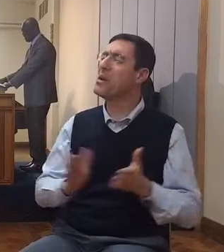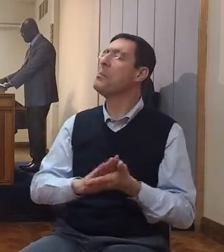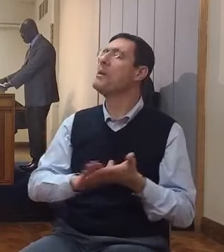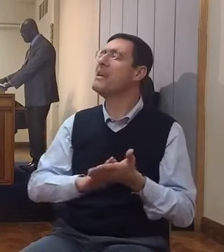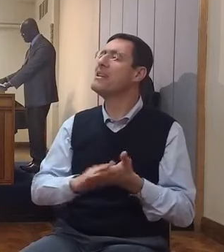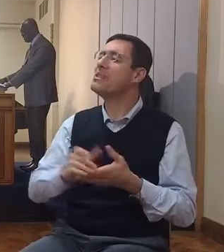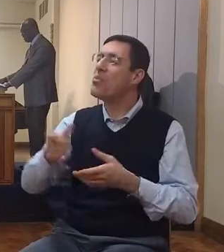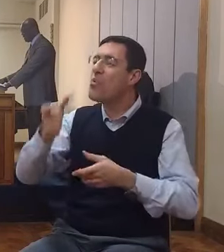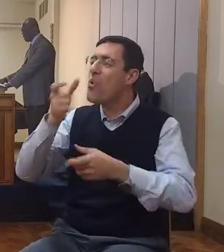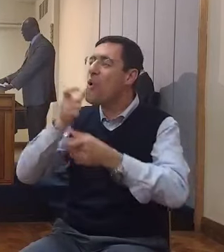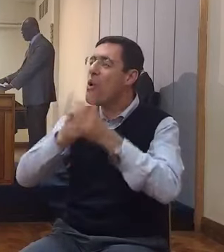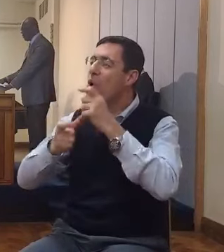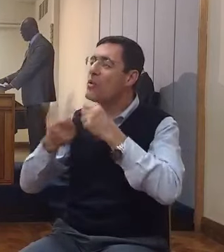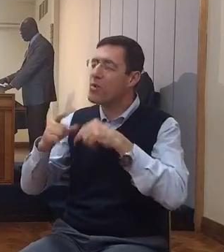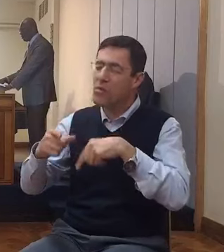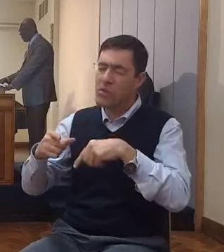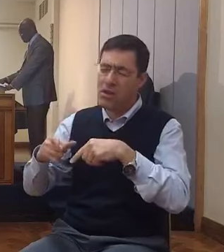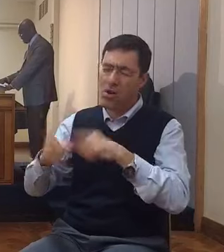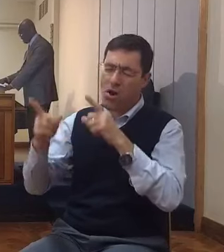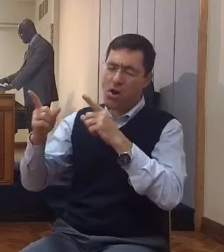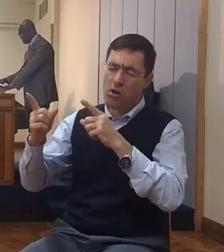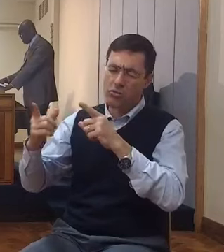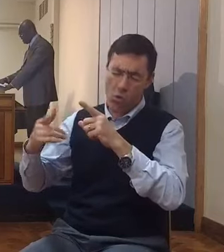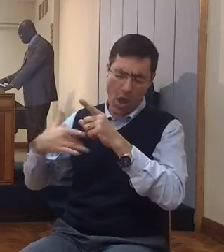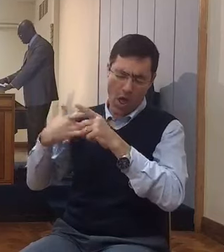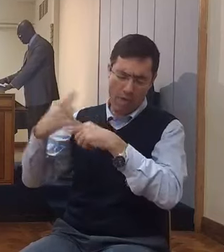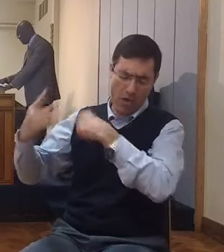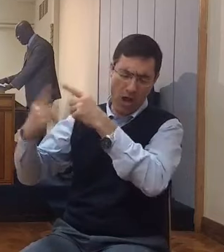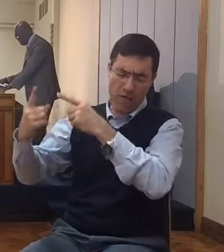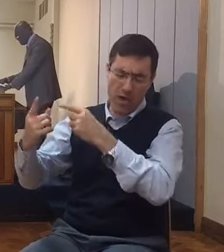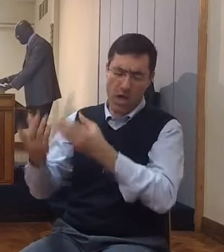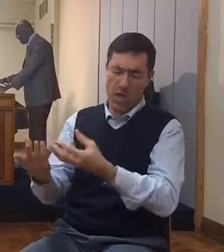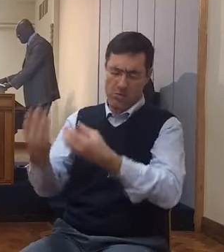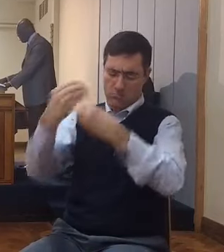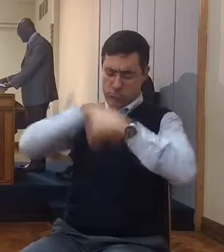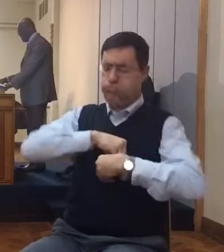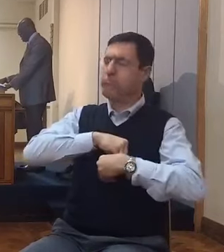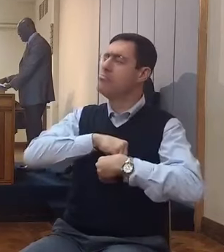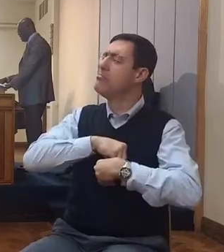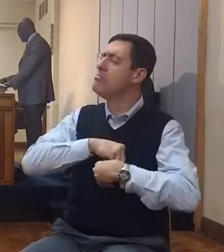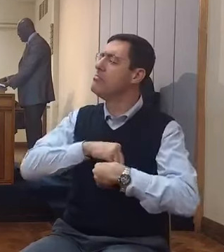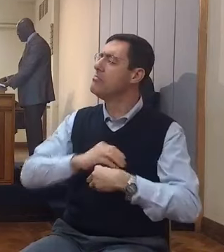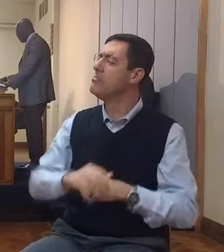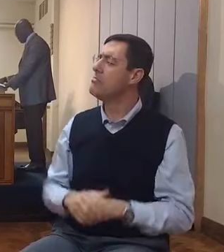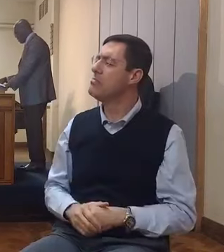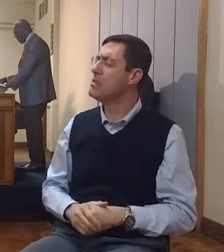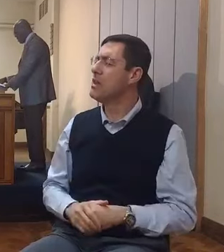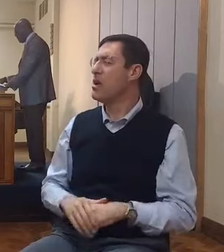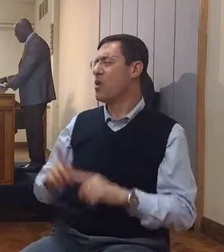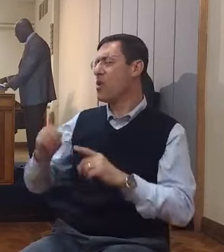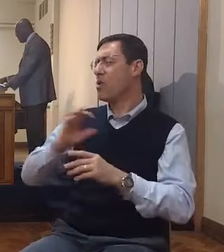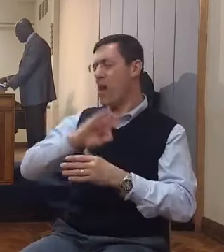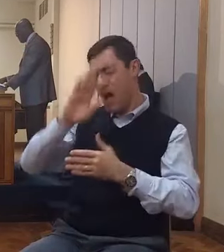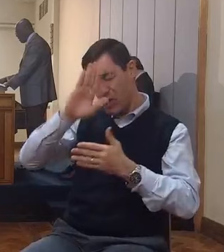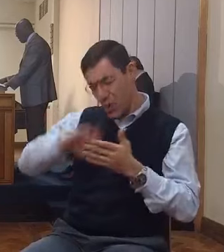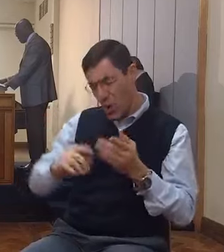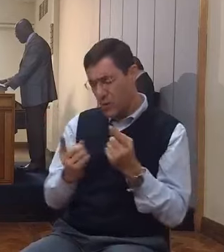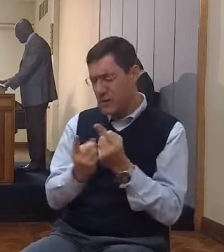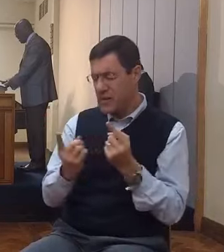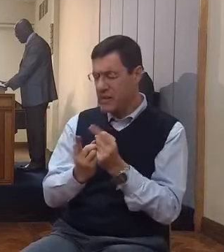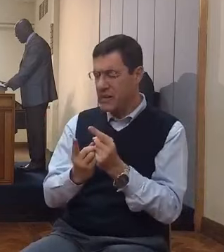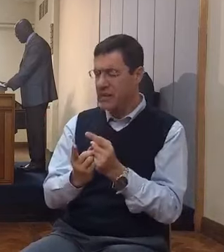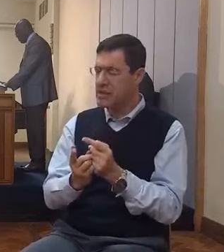the living God. Oh Lord, we pray, look to thee for these blessings in the precious name of